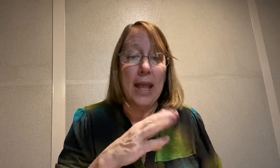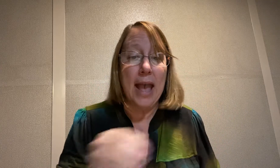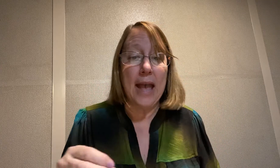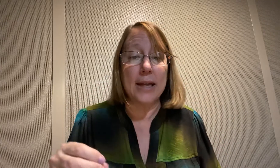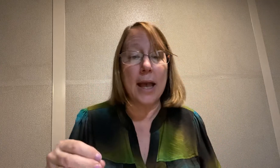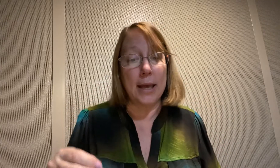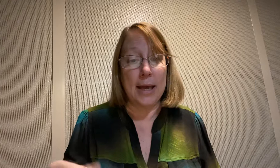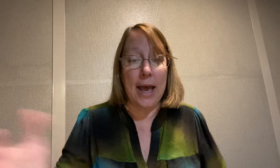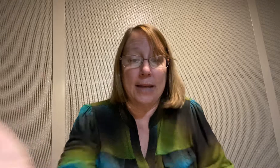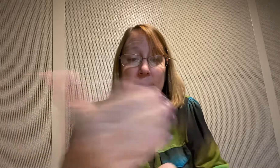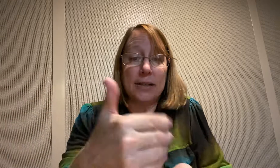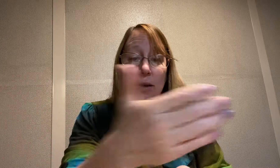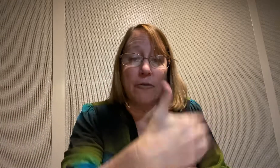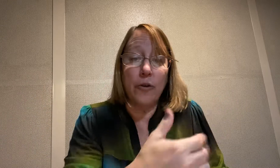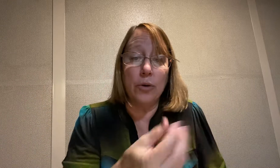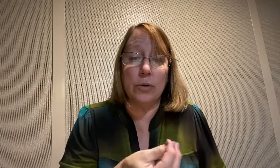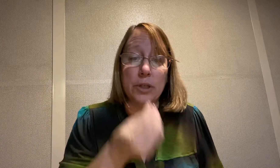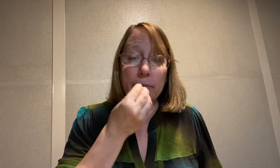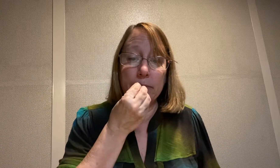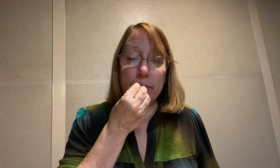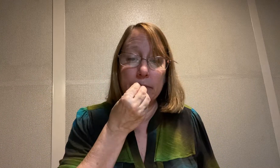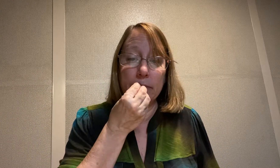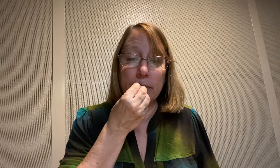and get some food.